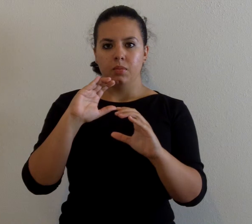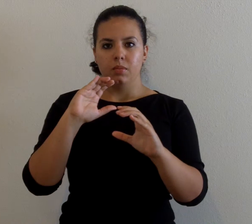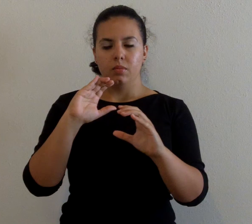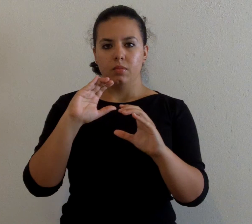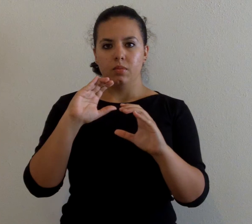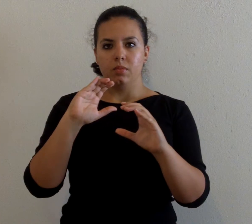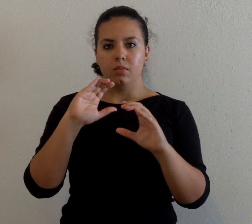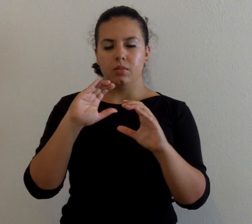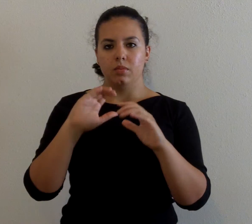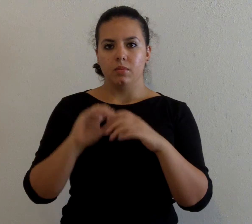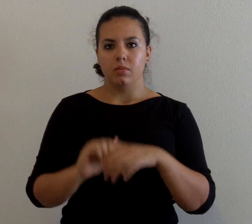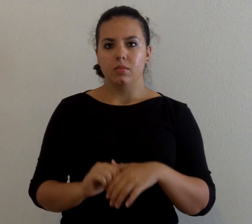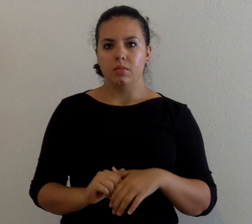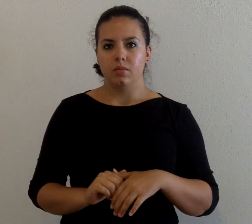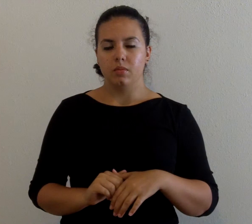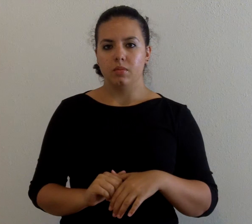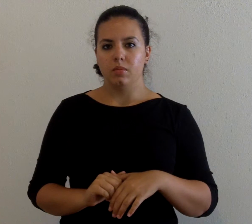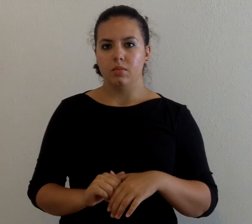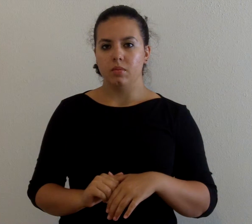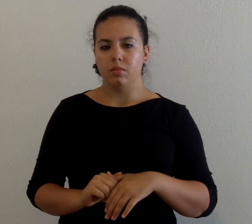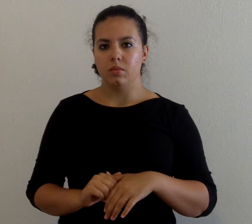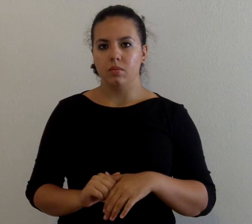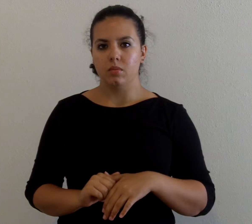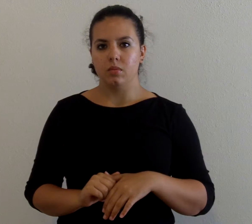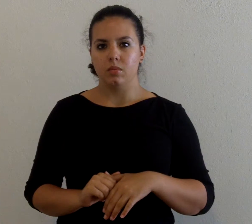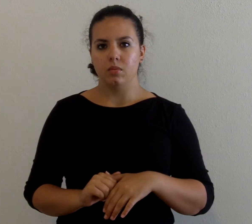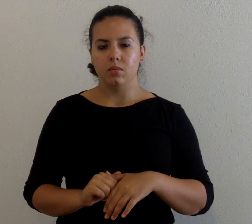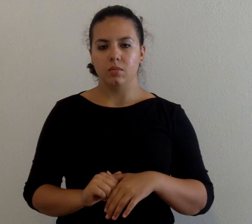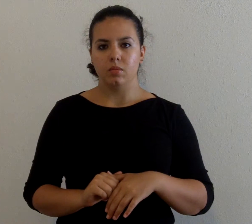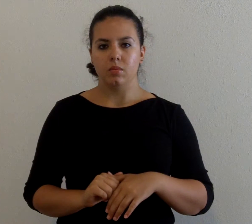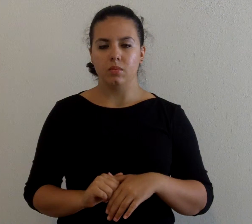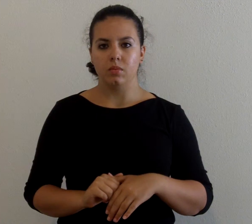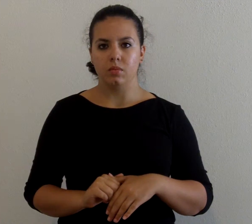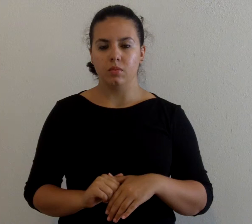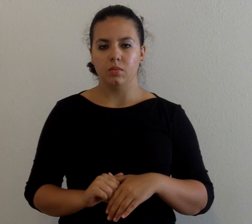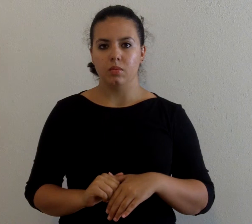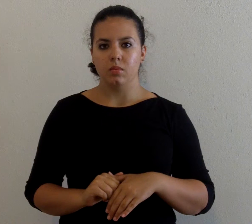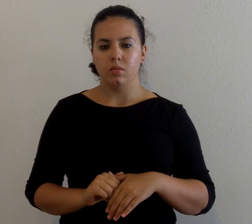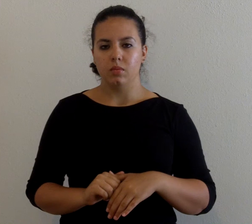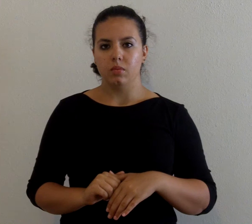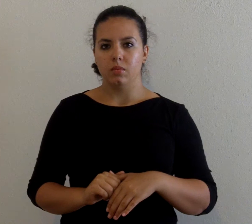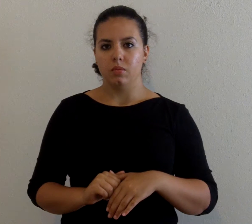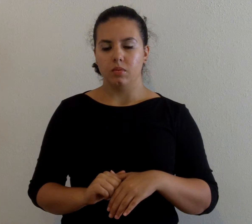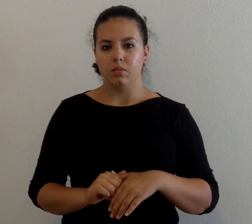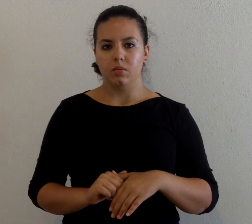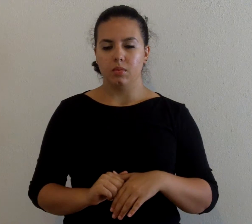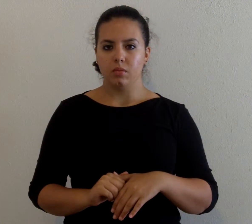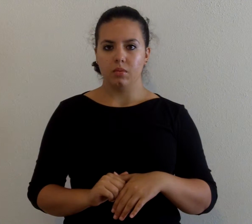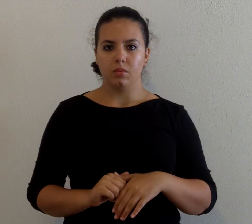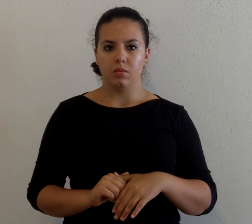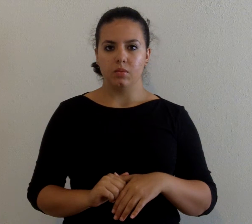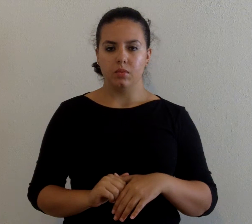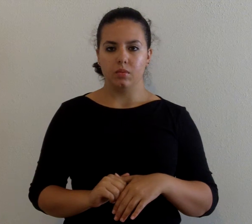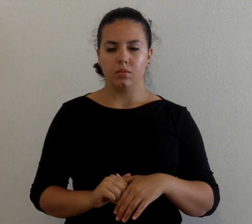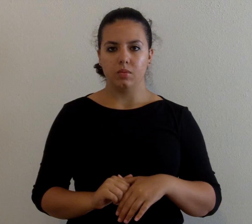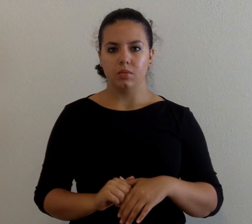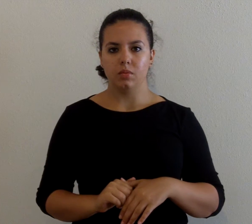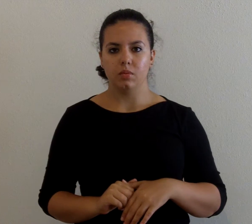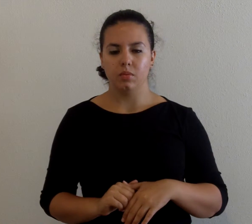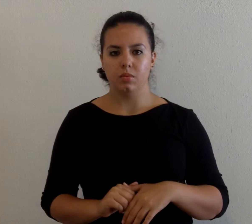me in ASL that you wouldn't get in English. So if two people are talking